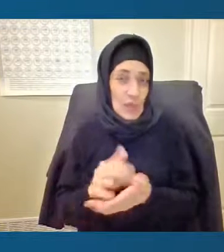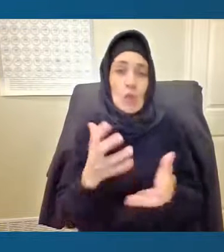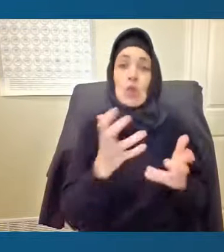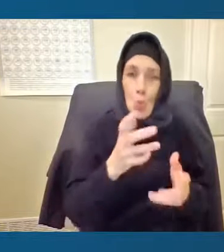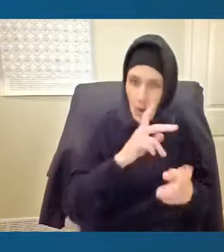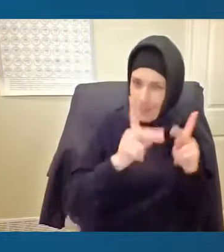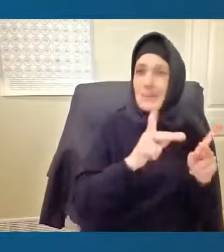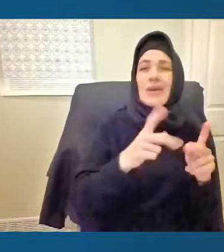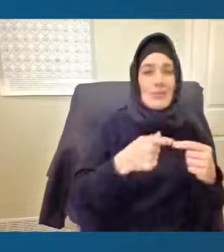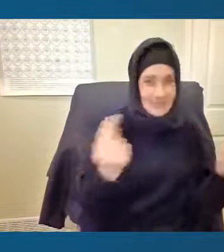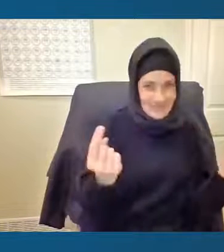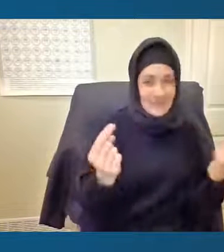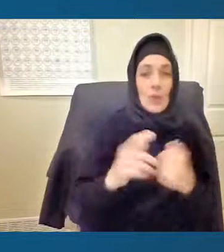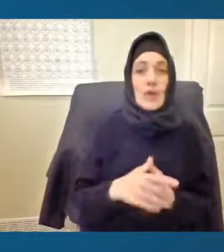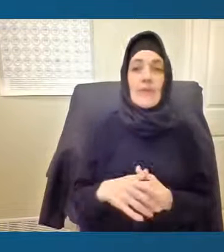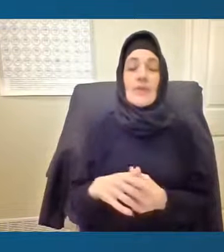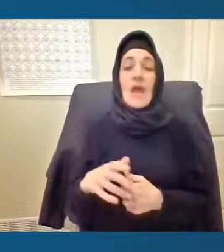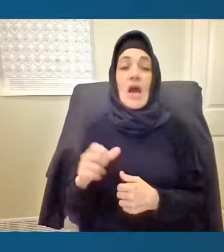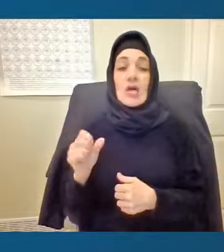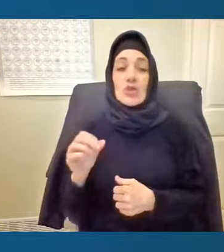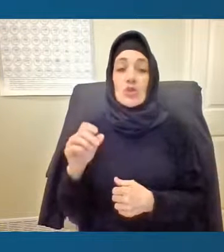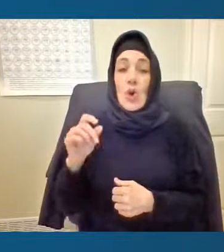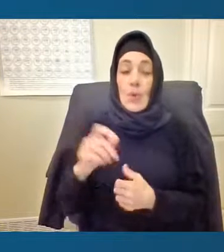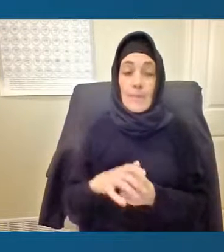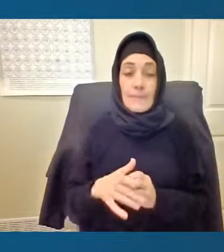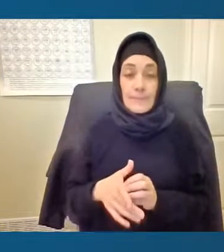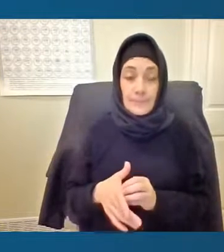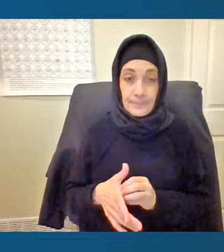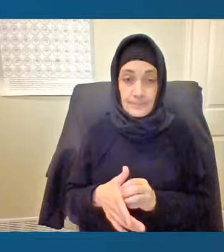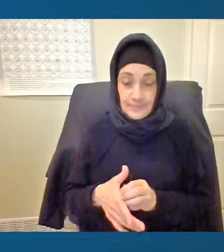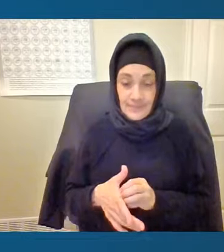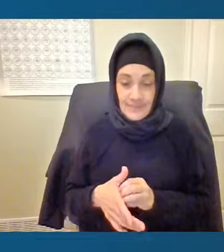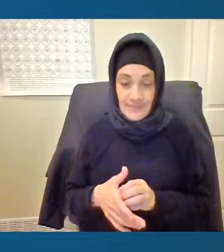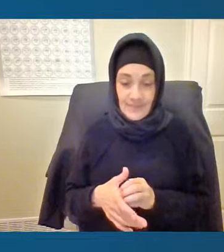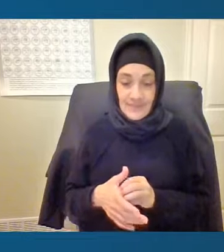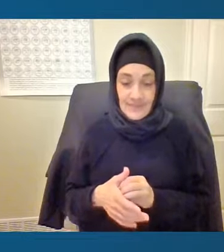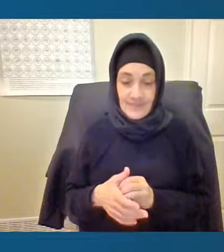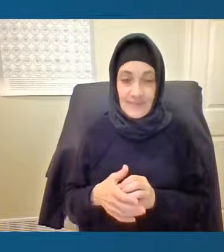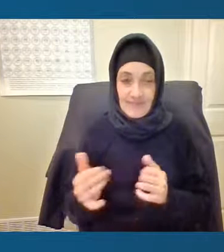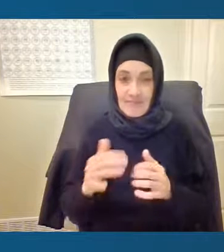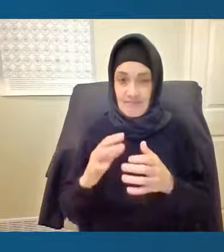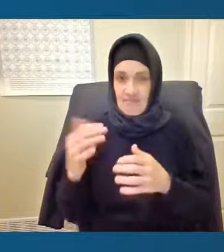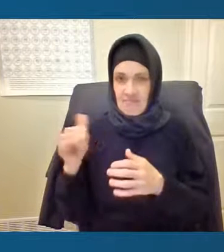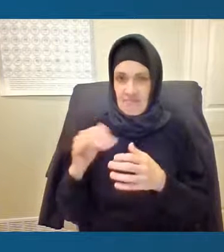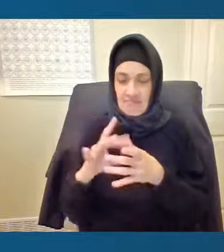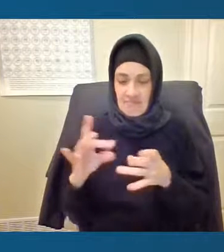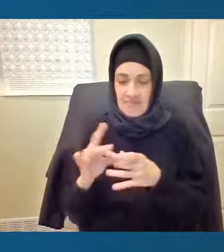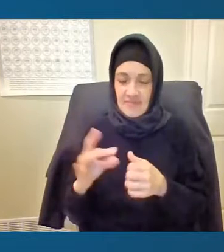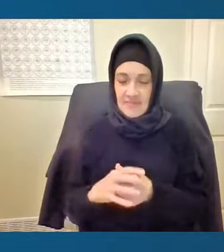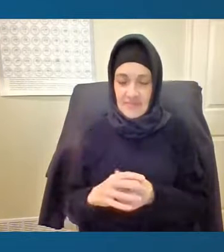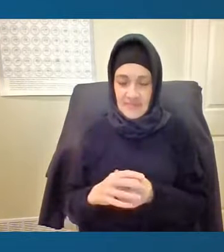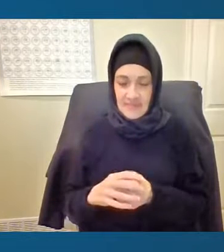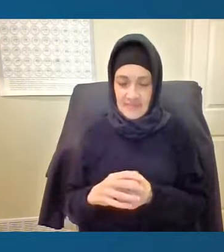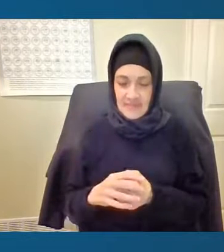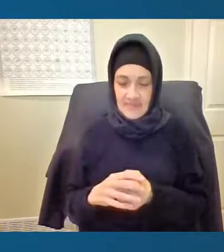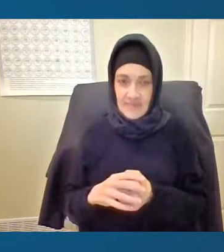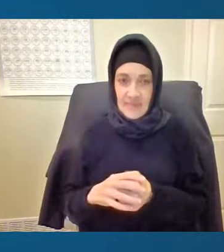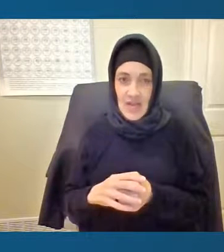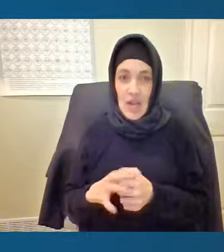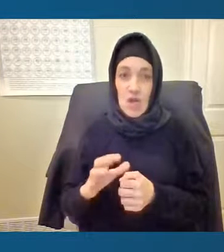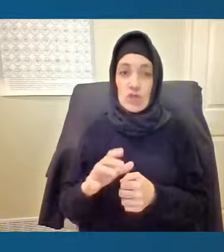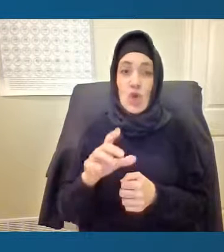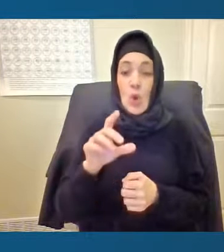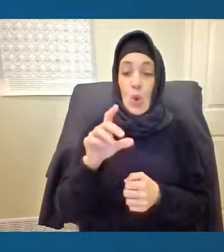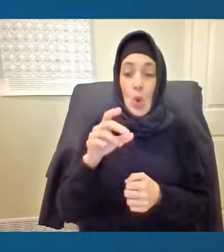says, wallahi, law ra'aynaka kharajta anil haqq lanahaynaka. He goes, no, no, hold